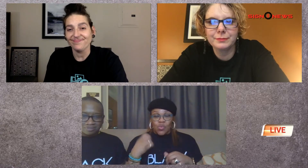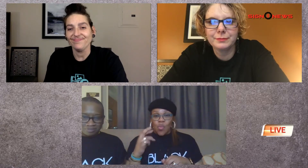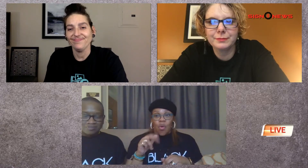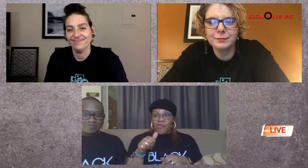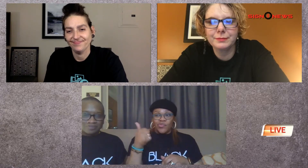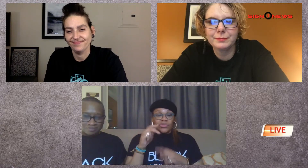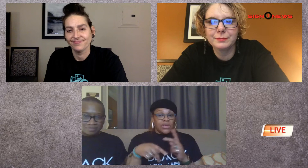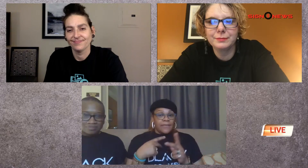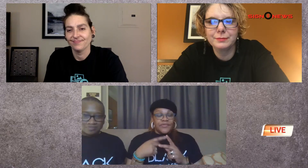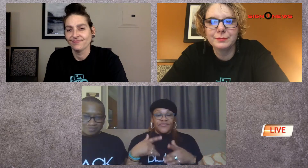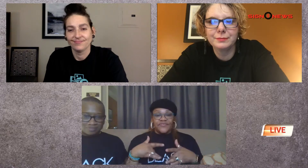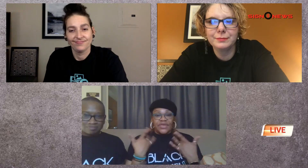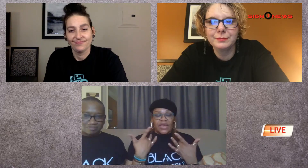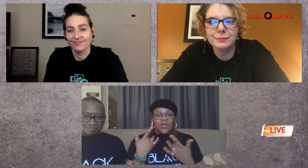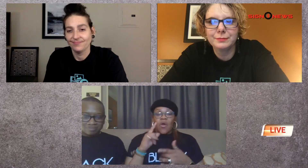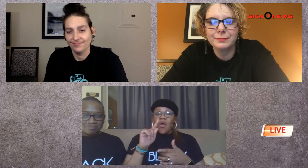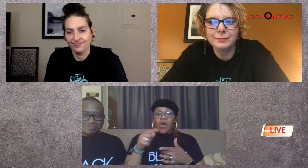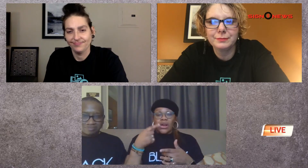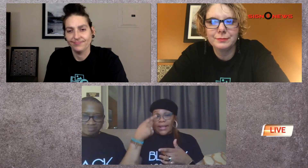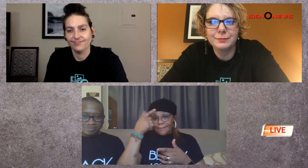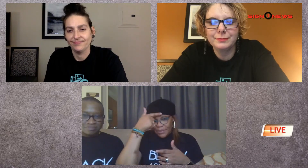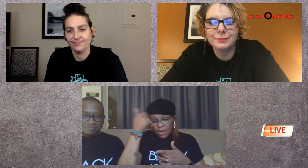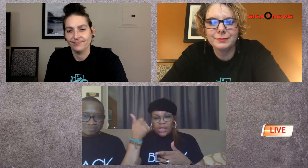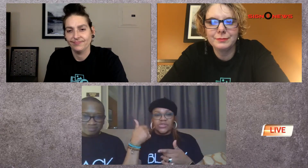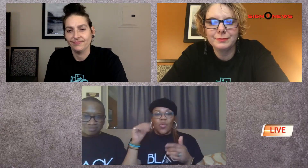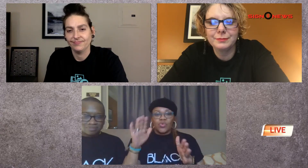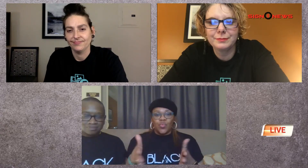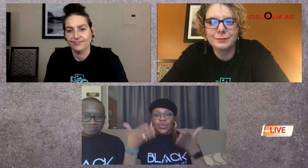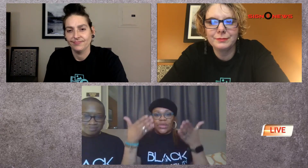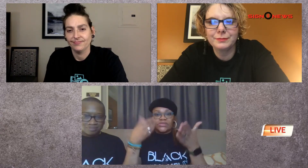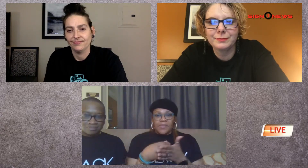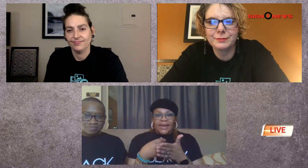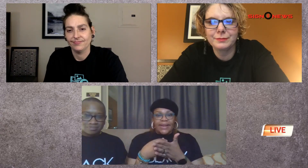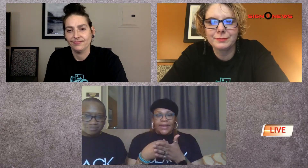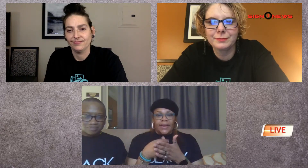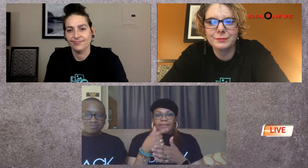I'm a producer on the other side and, acting.